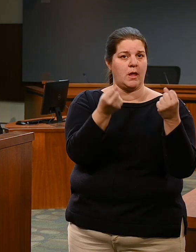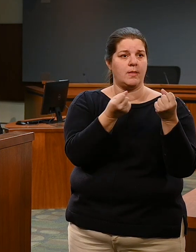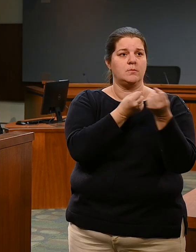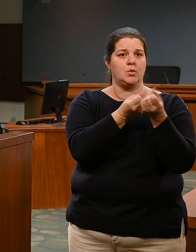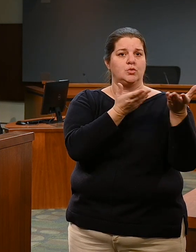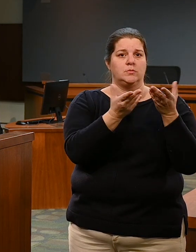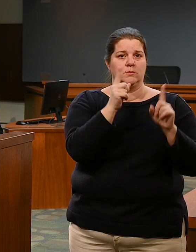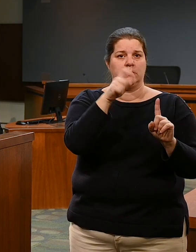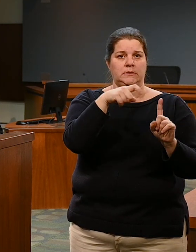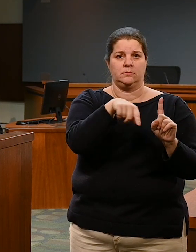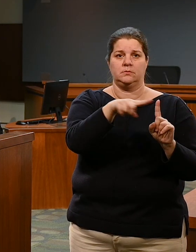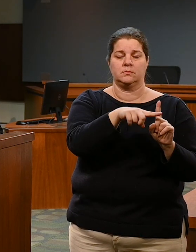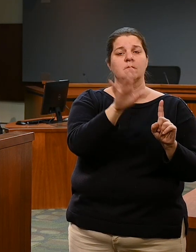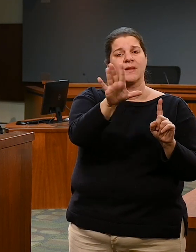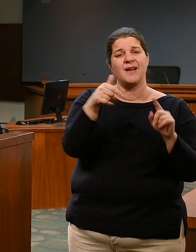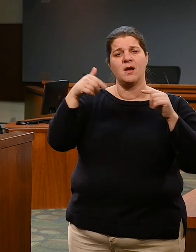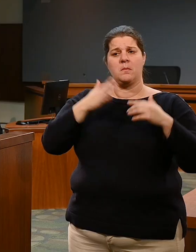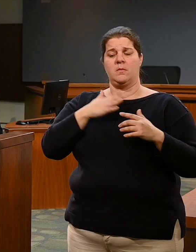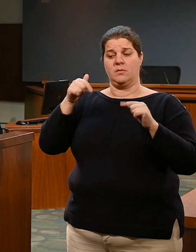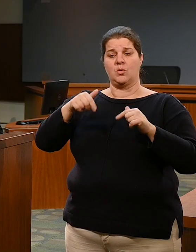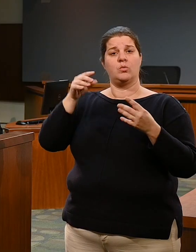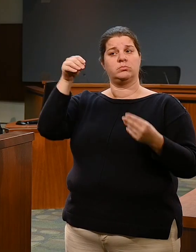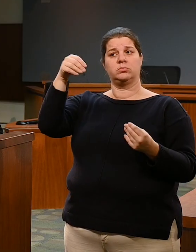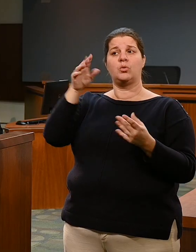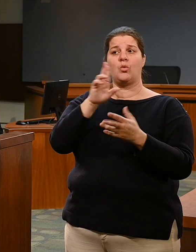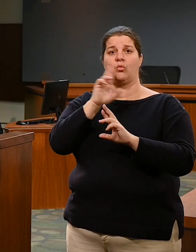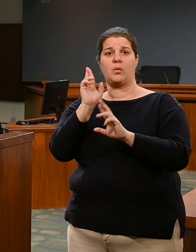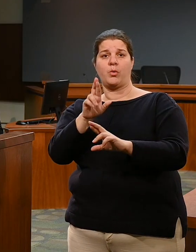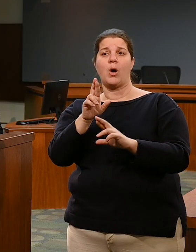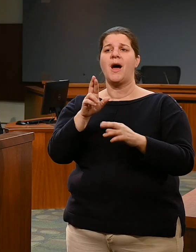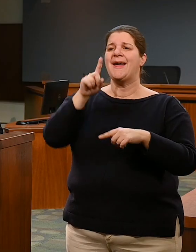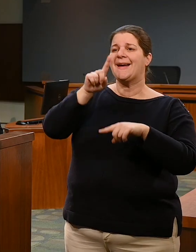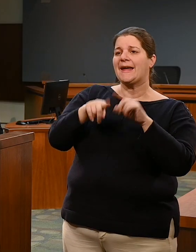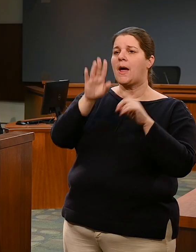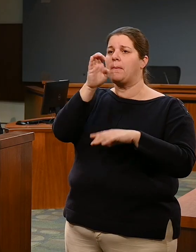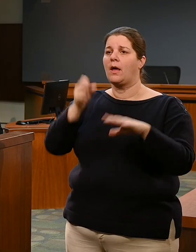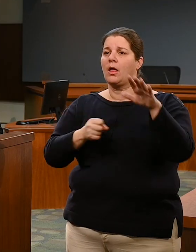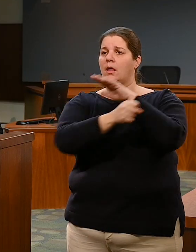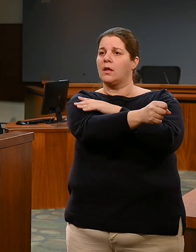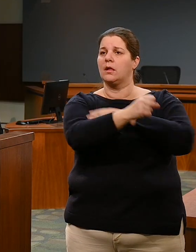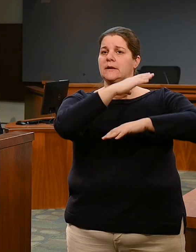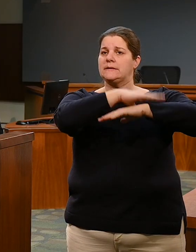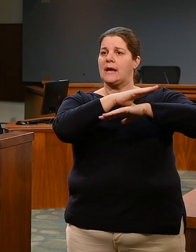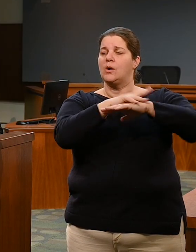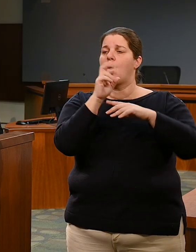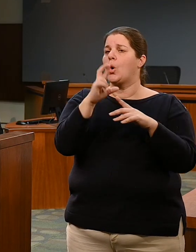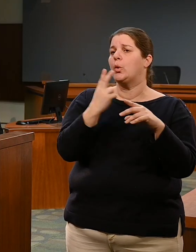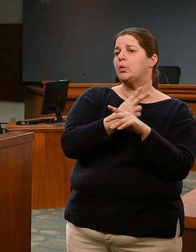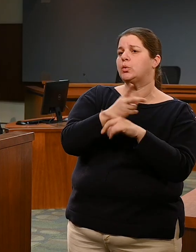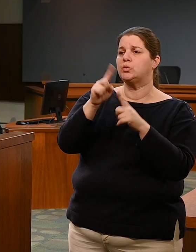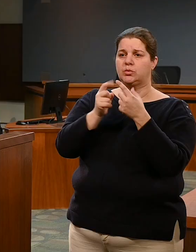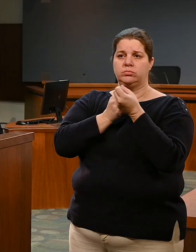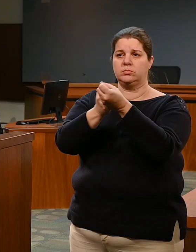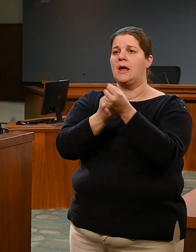deserve. This report must not be treated as a feel-good document. It cannot be tucked away in a desk after today or used to justify